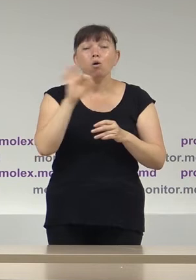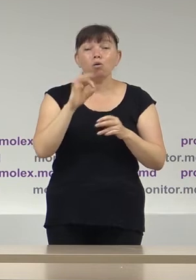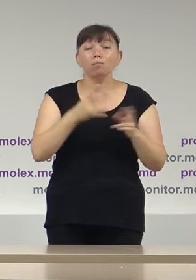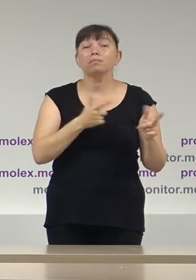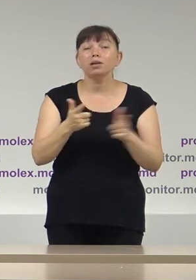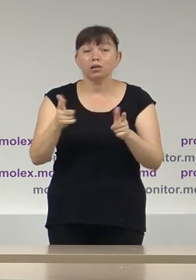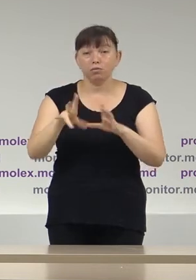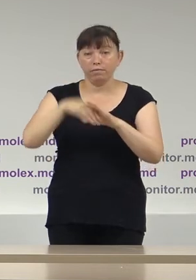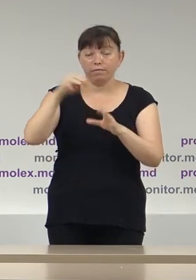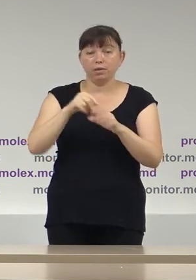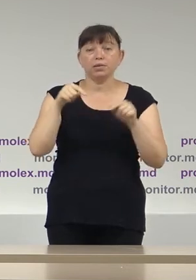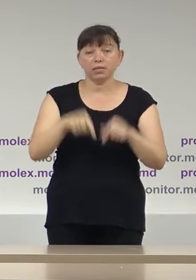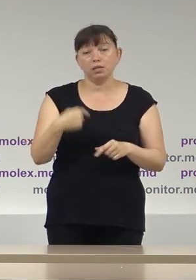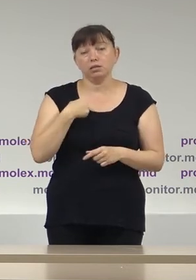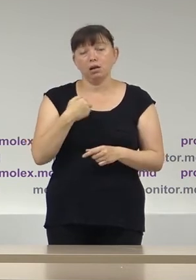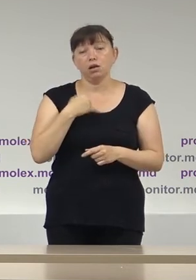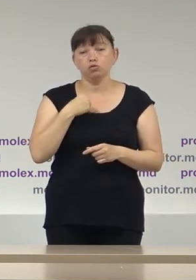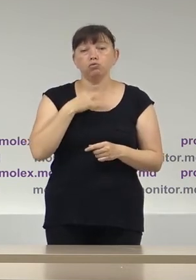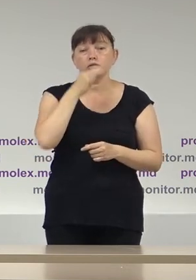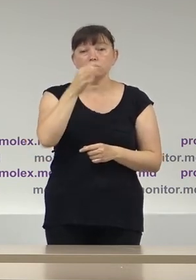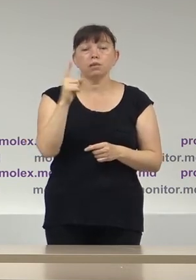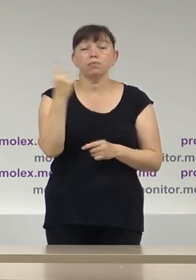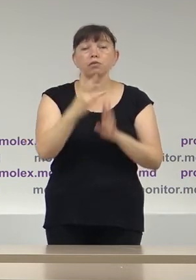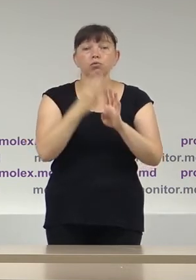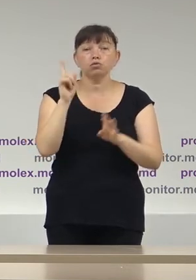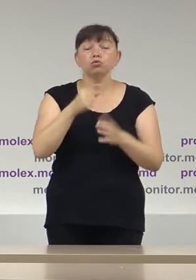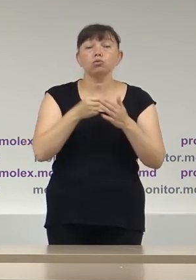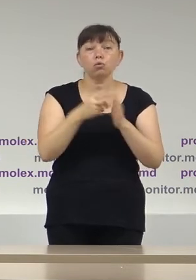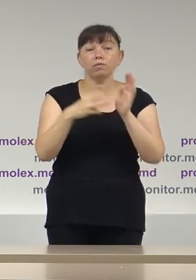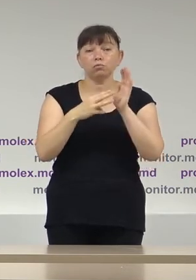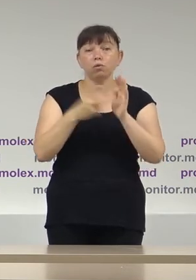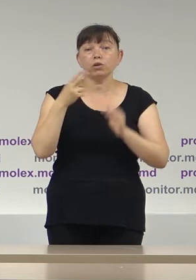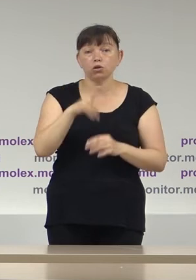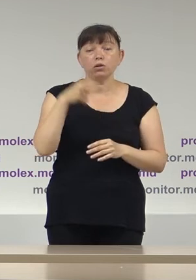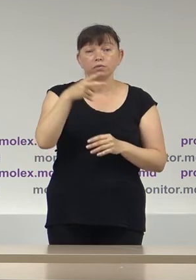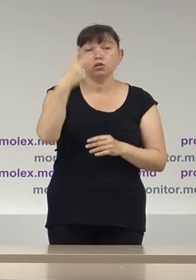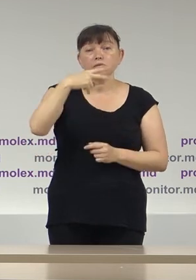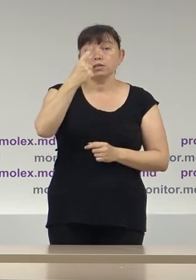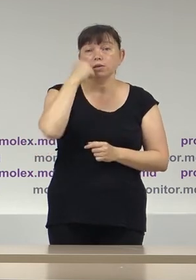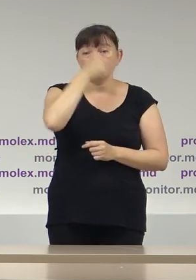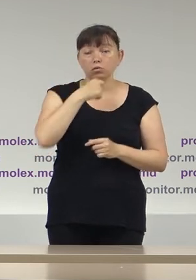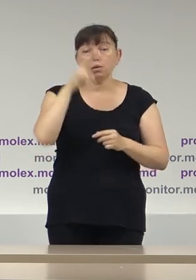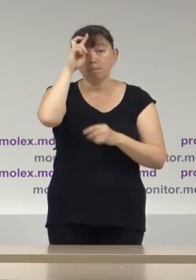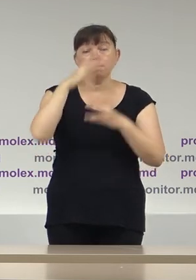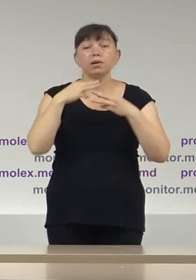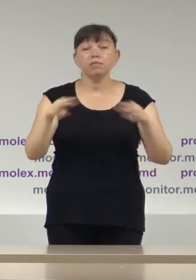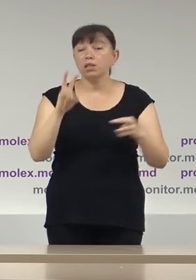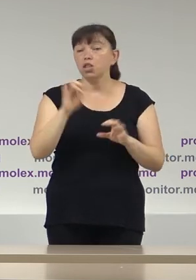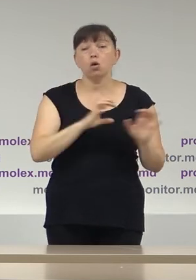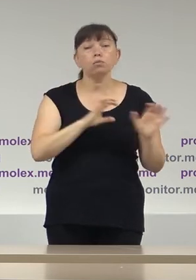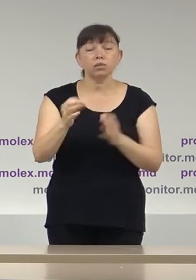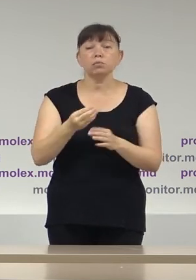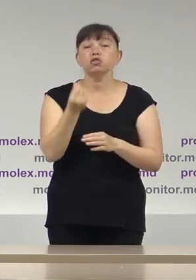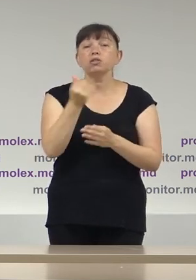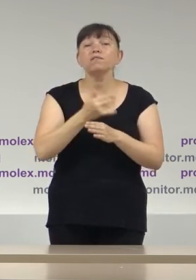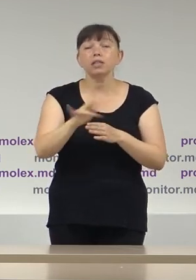of the local public authorities with regards to the preparation for elections. Here I would like to underline that until 8th of